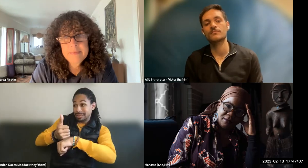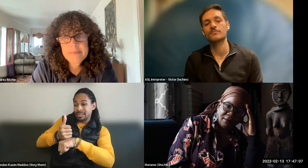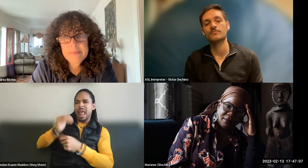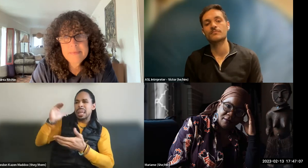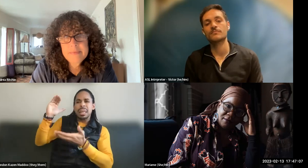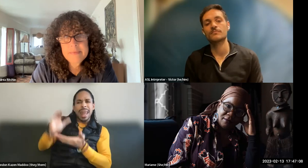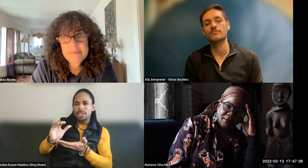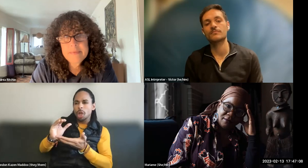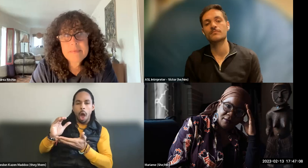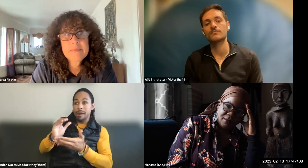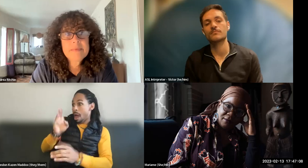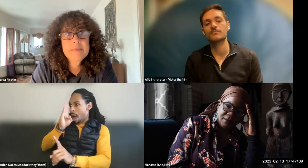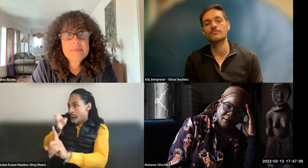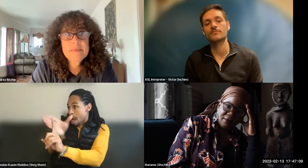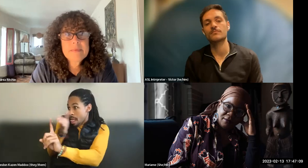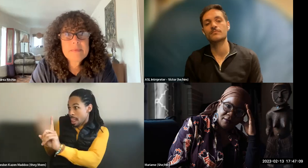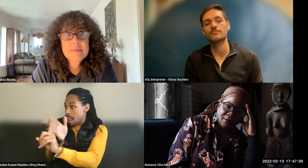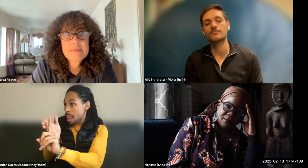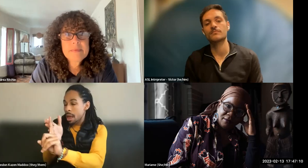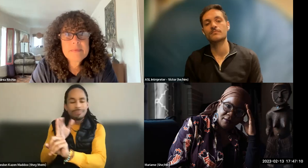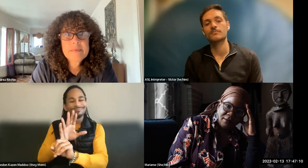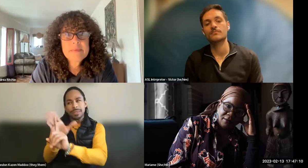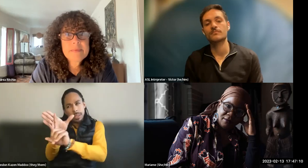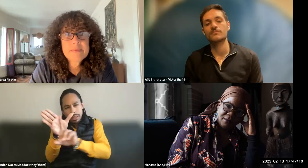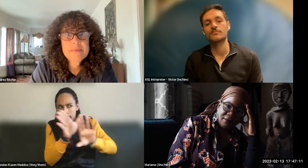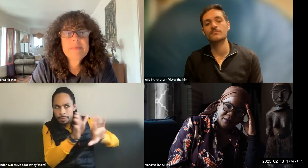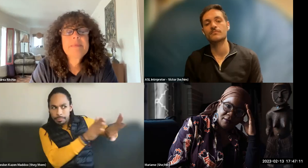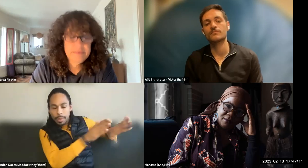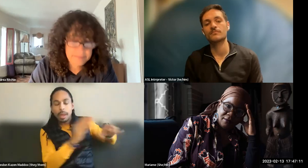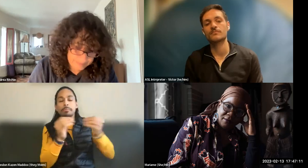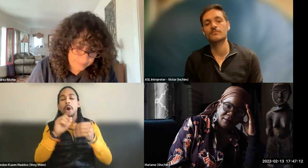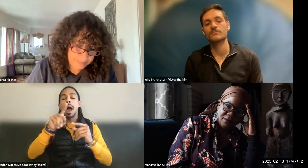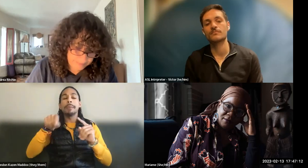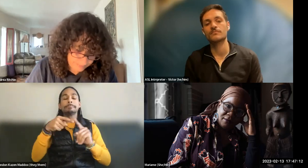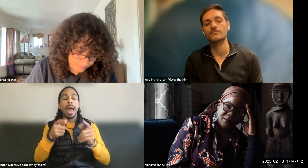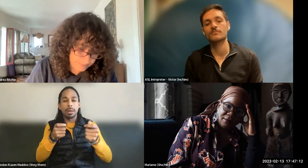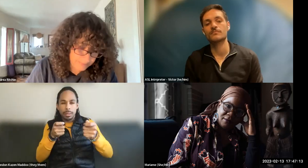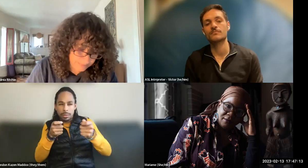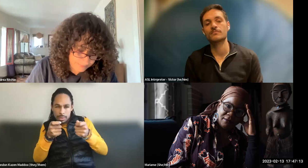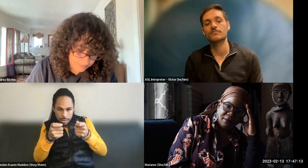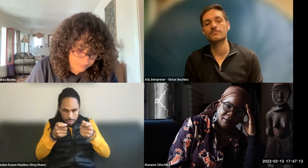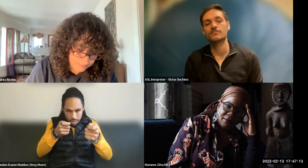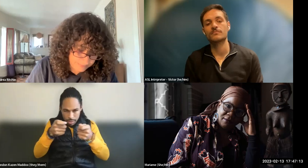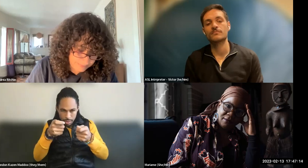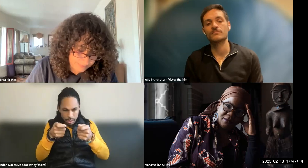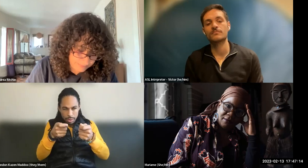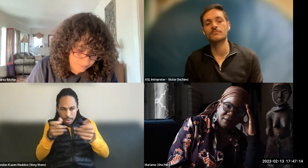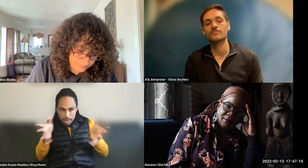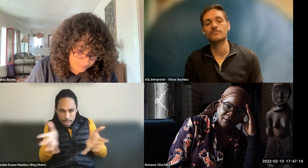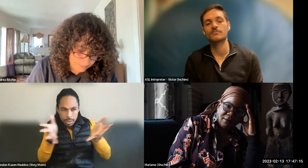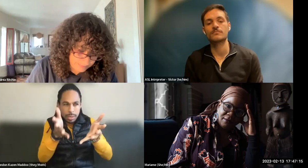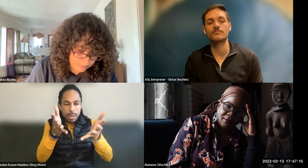and rests instead upon a persuasive mode of social control. So it